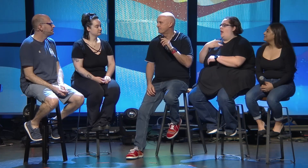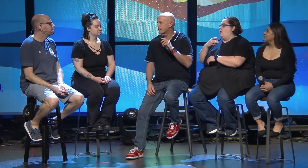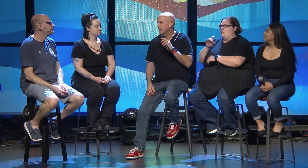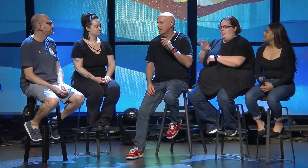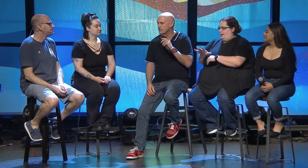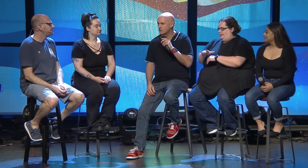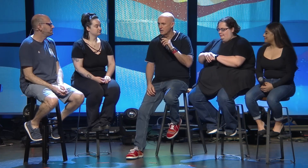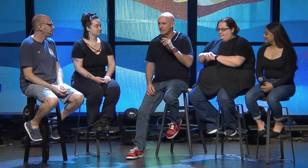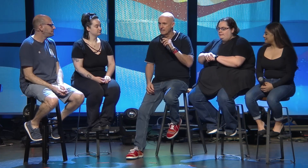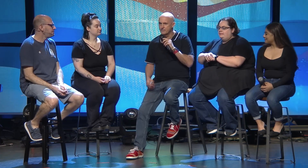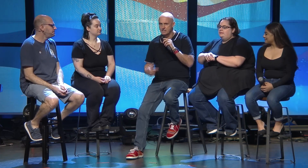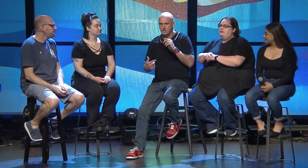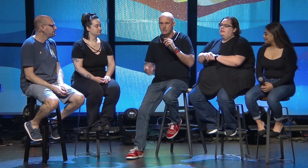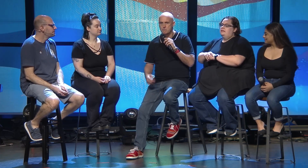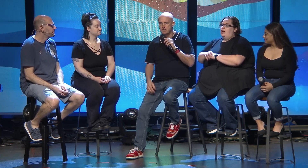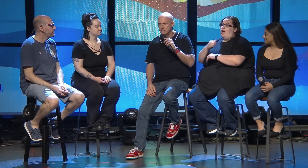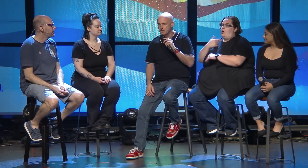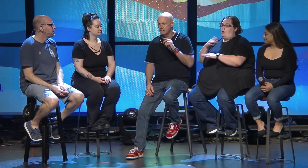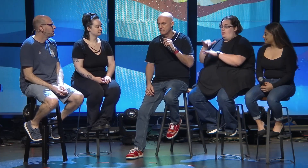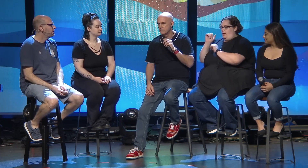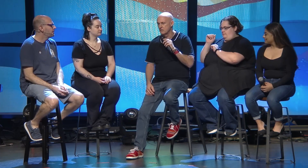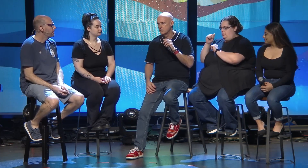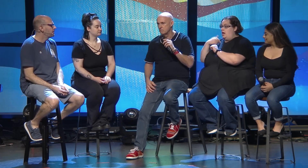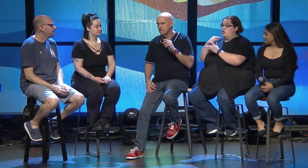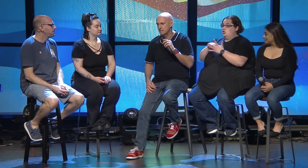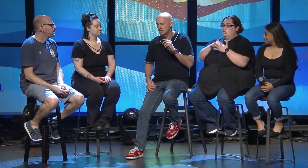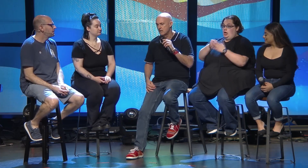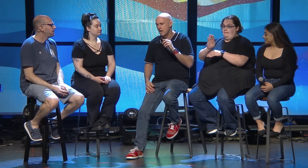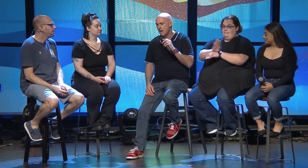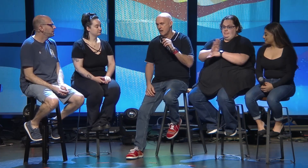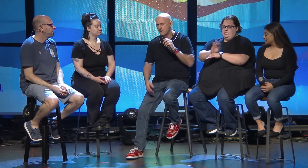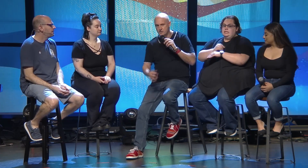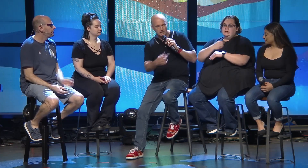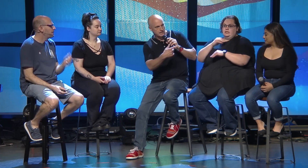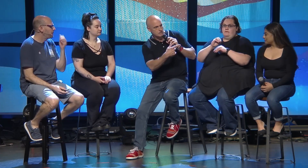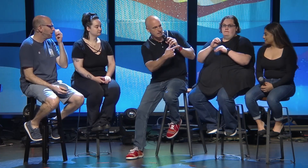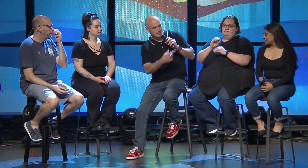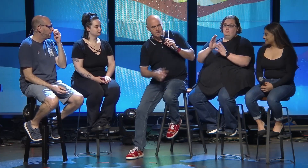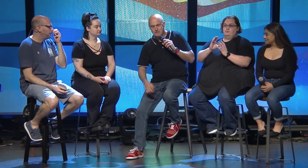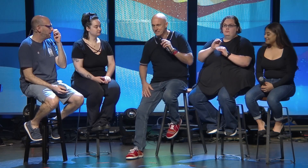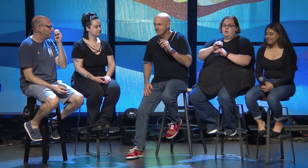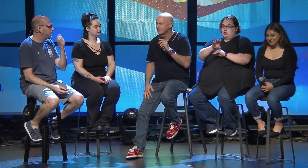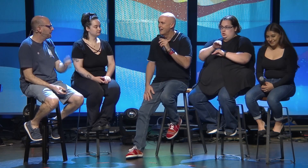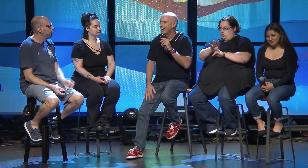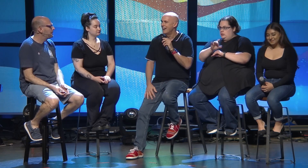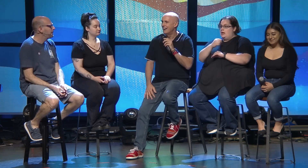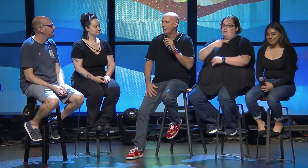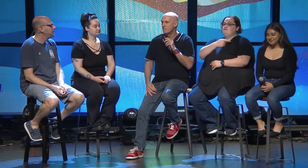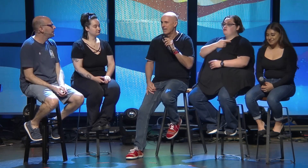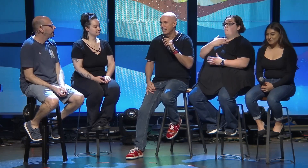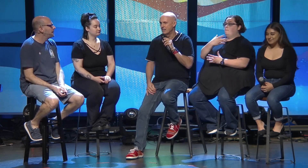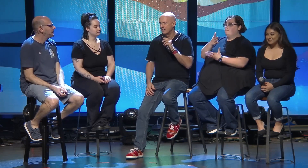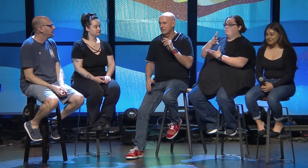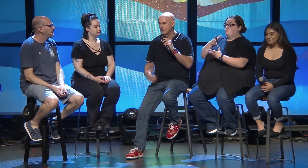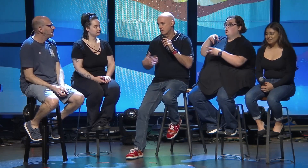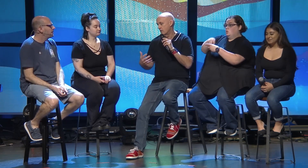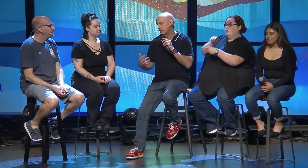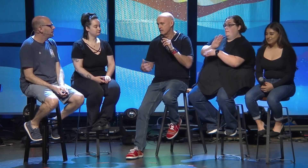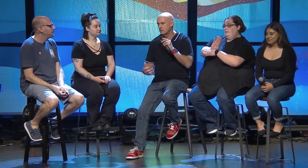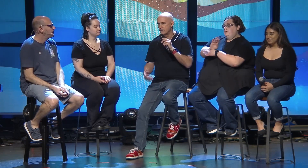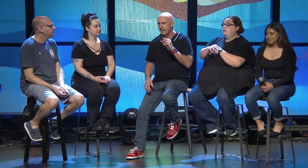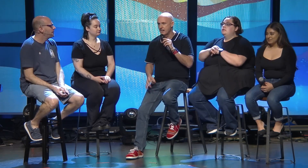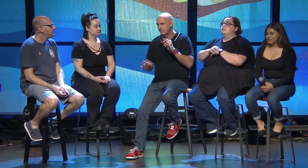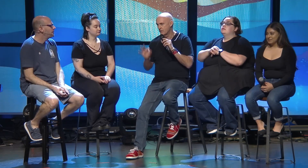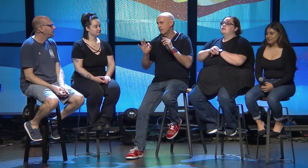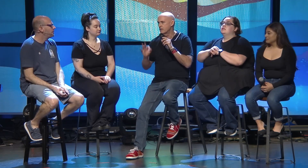it. And so I left. I started a business. I have a consulting business. Jaylene's part of that business, and that's where I'm